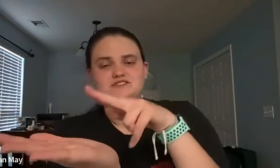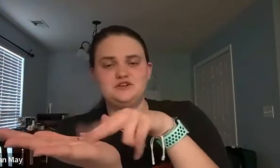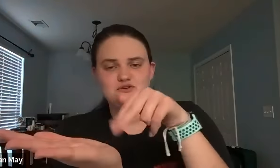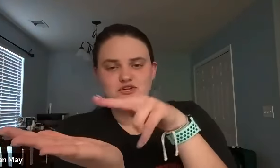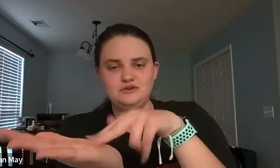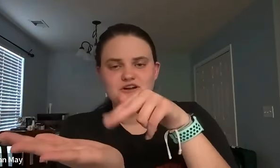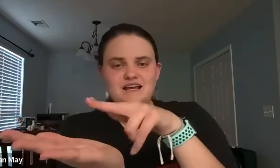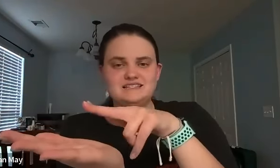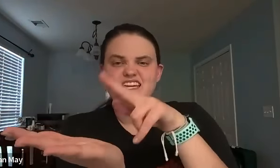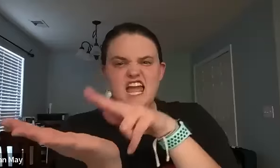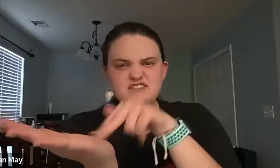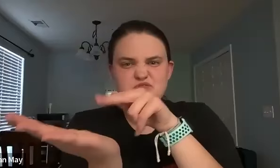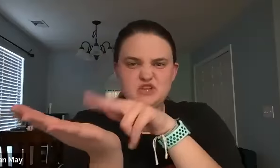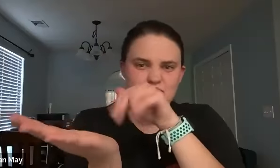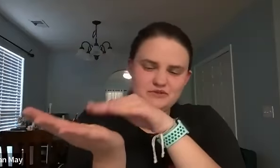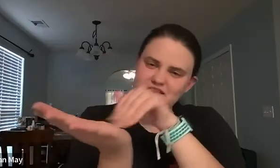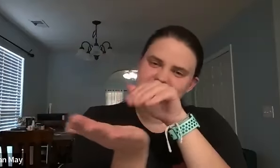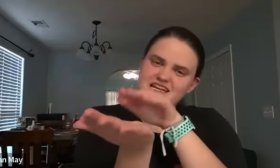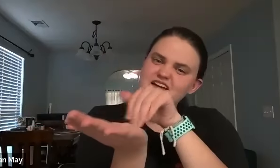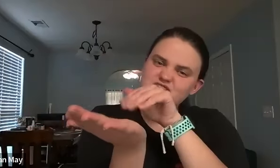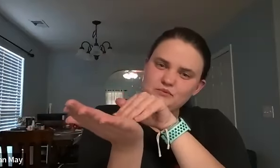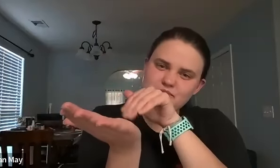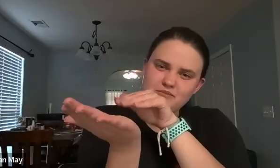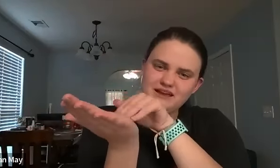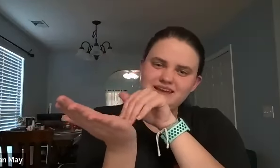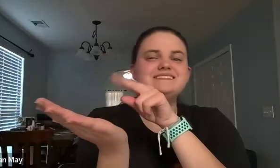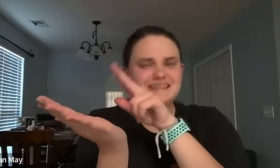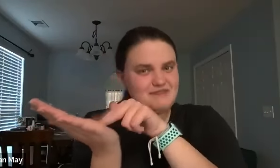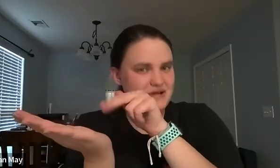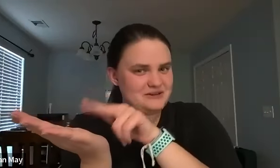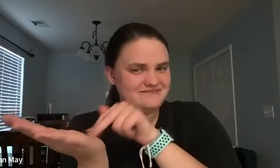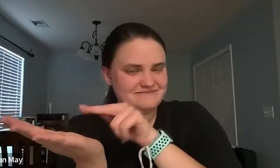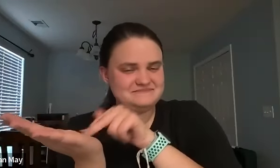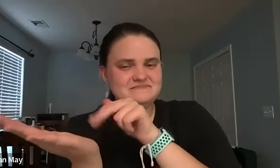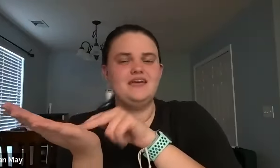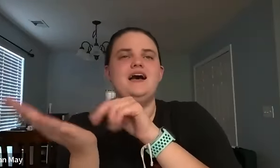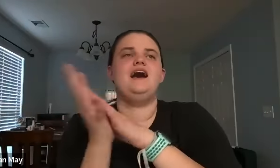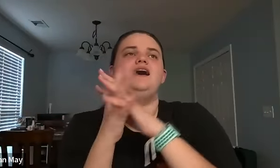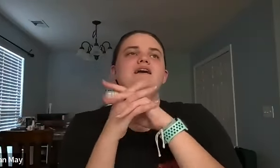So, you're not asking, can I have some soap? You're not saying, can I have soap with my bread? It's, can I have butter?